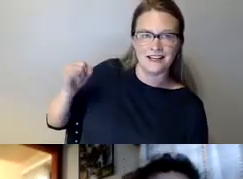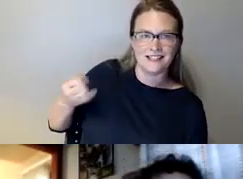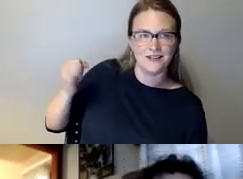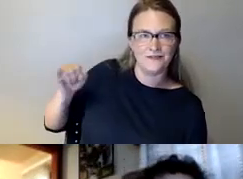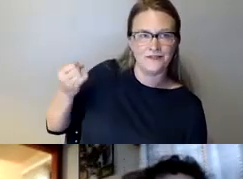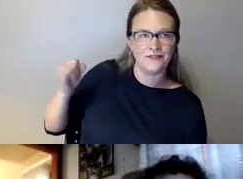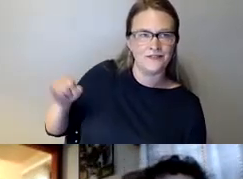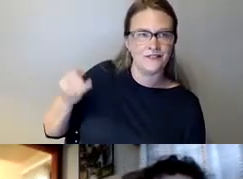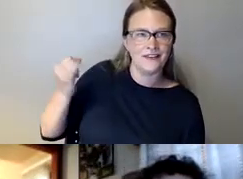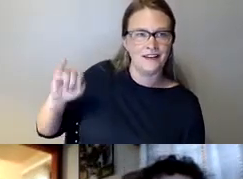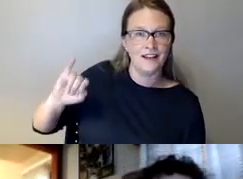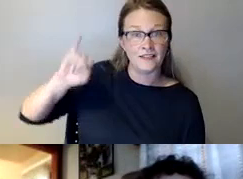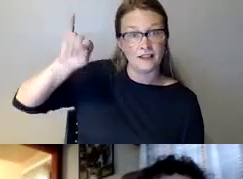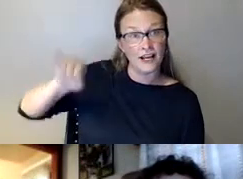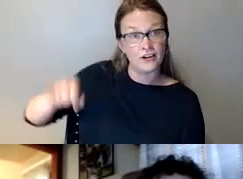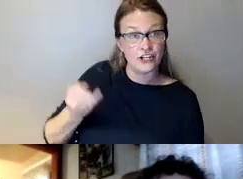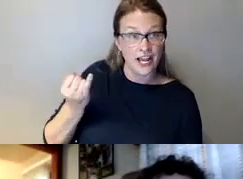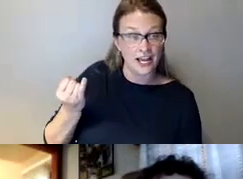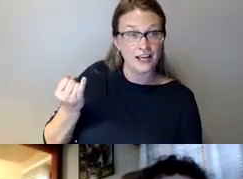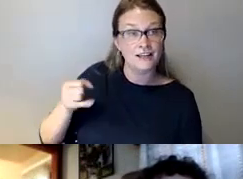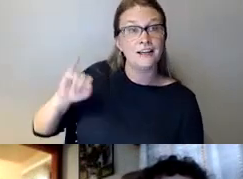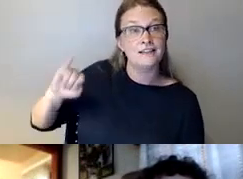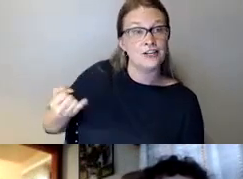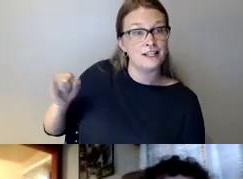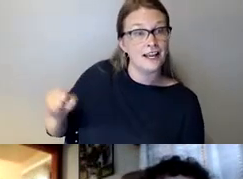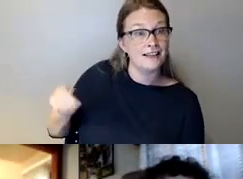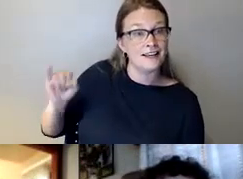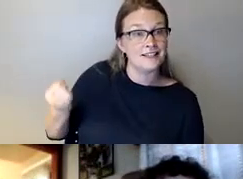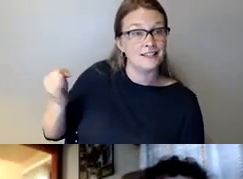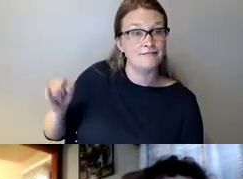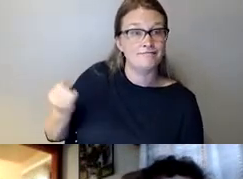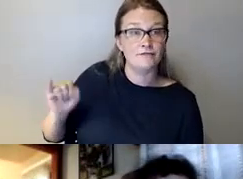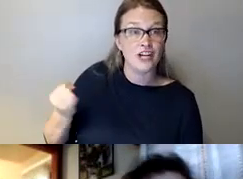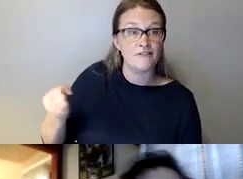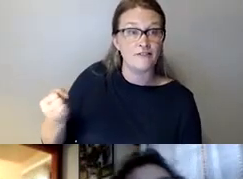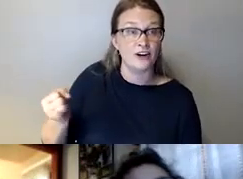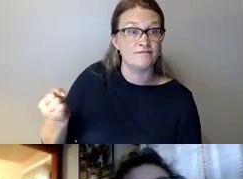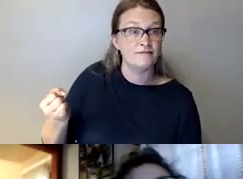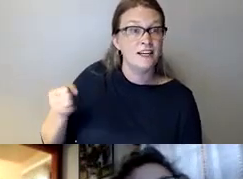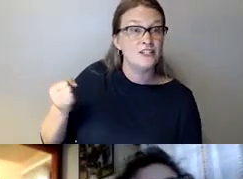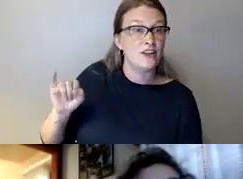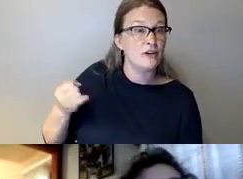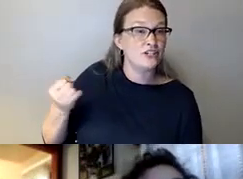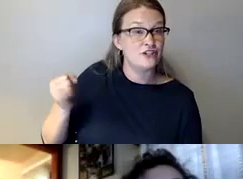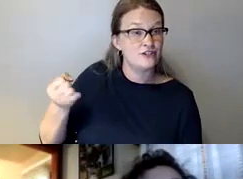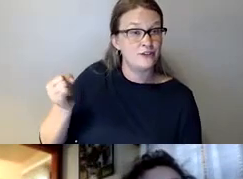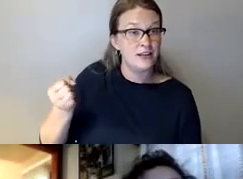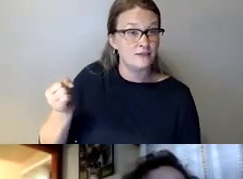this. Like the letter J, just like this, Jennifer. So they would just do this when they